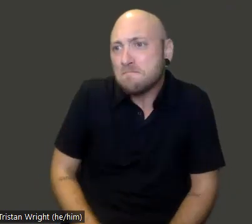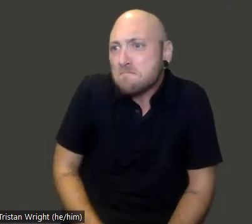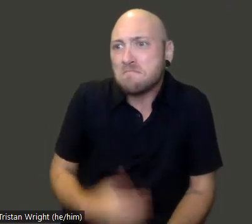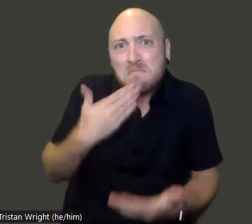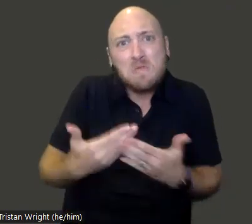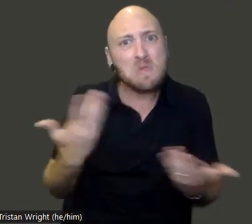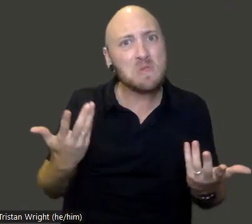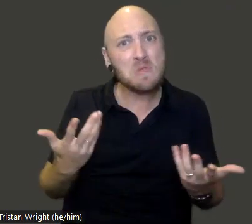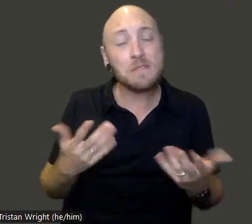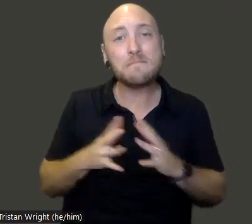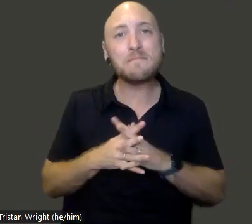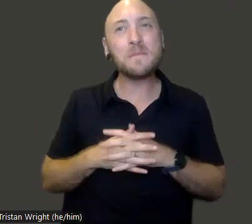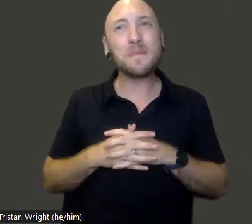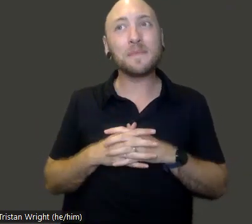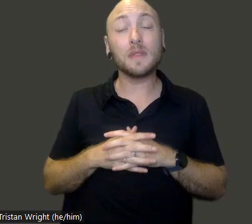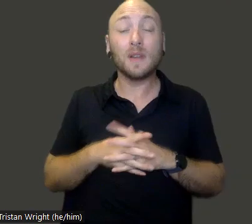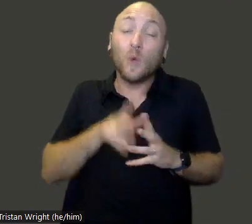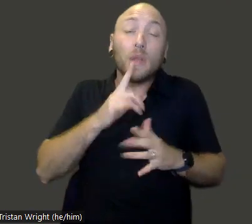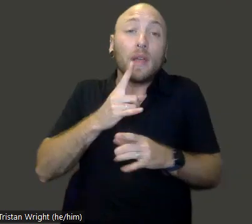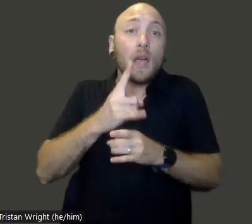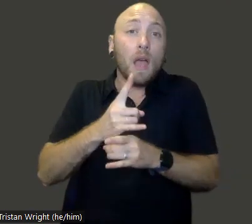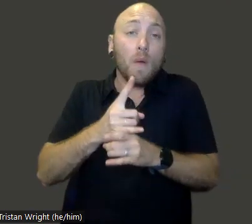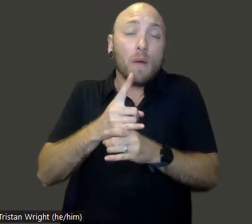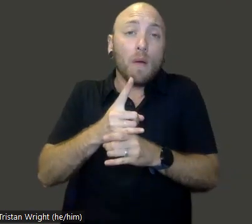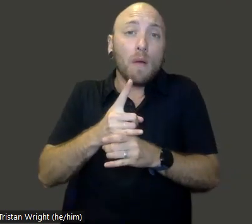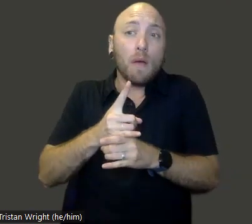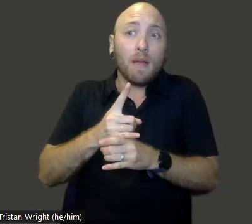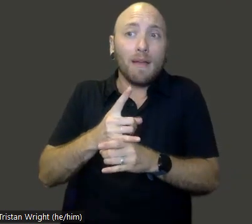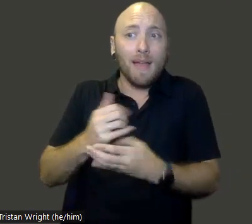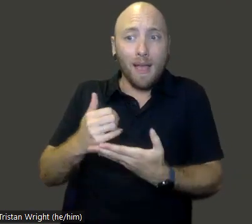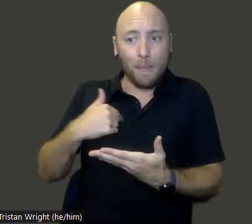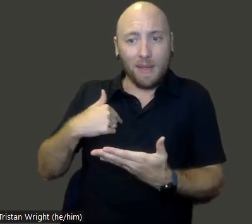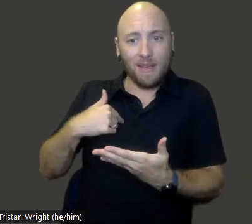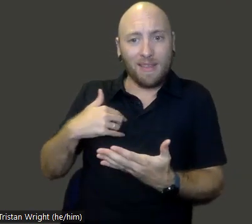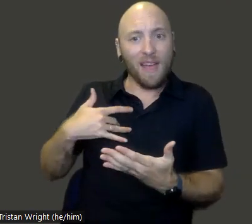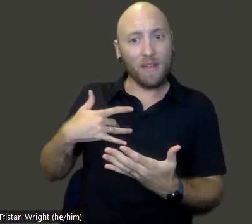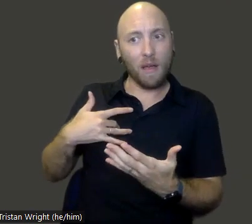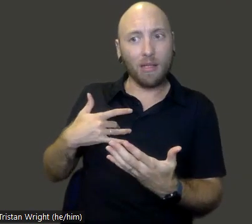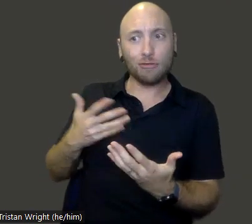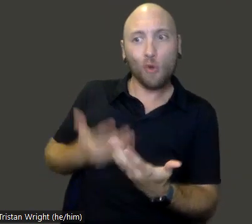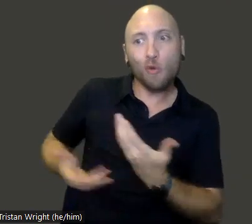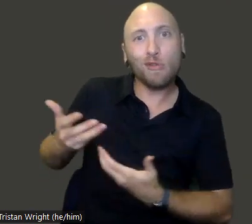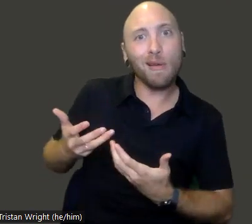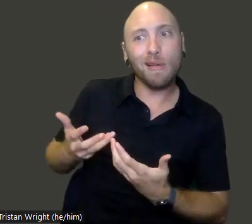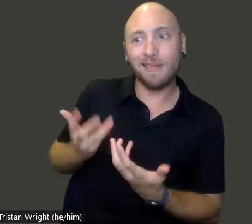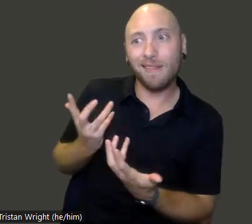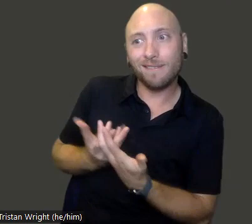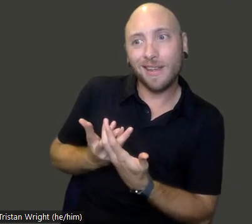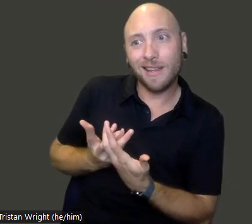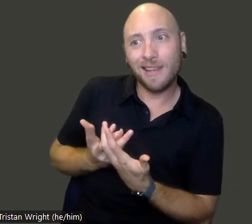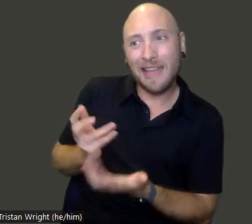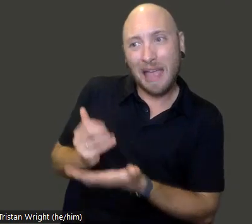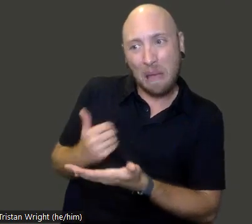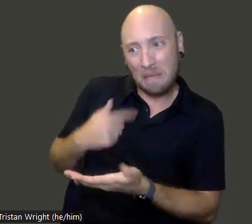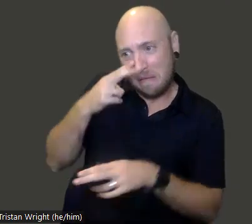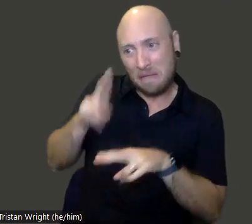You know, alcohol helped me to fit in, helped me to be more social, helped me to have more fun, right? It was like it